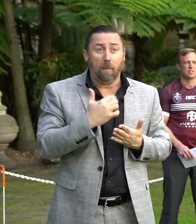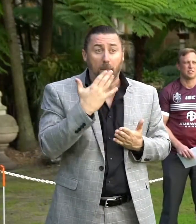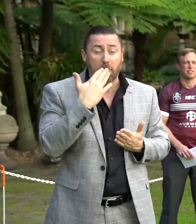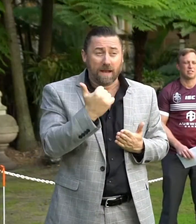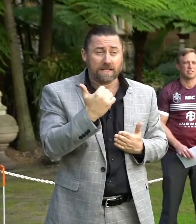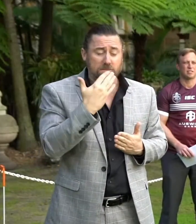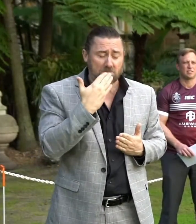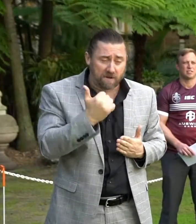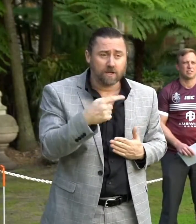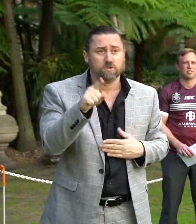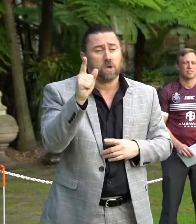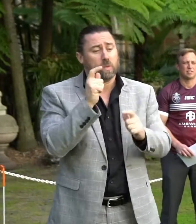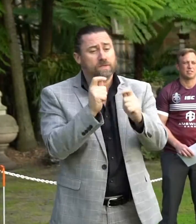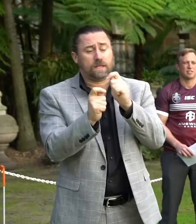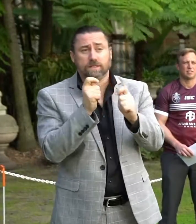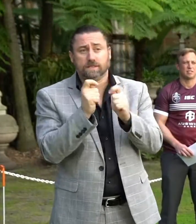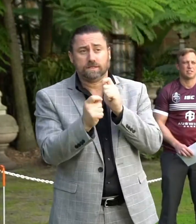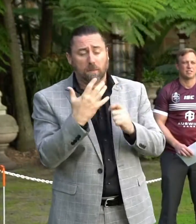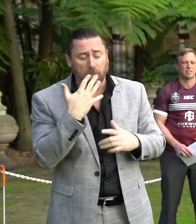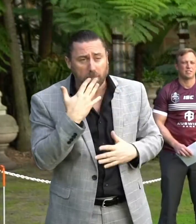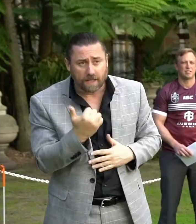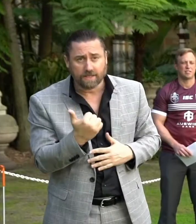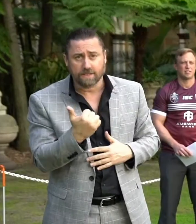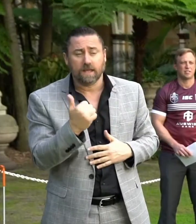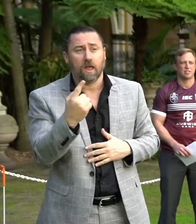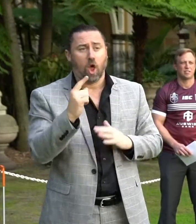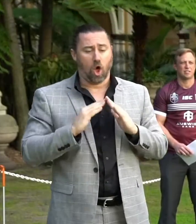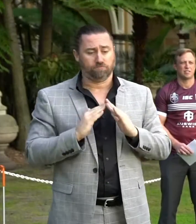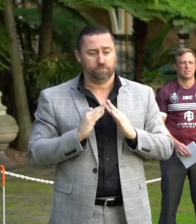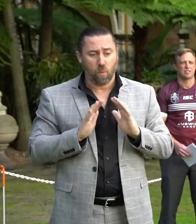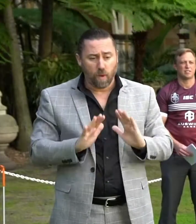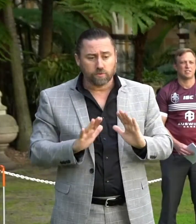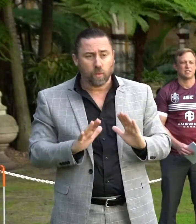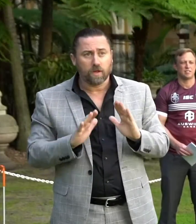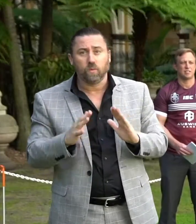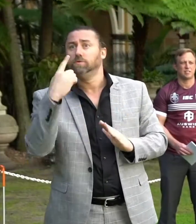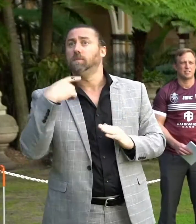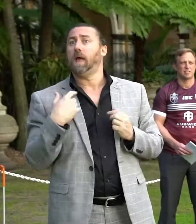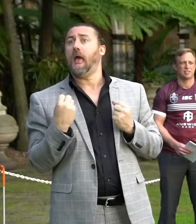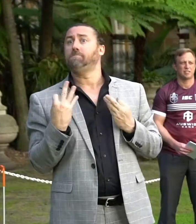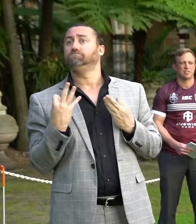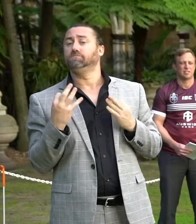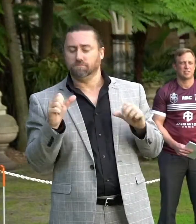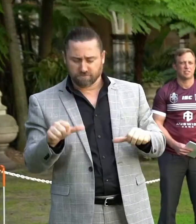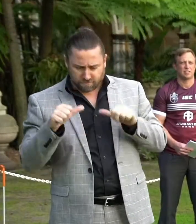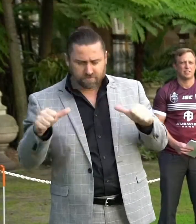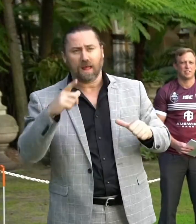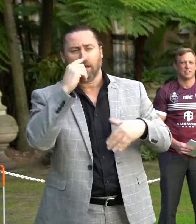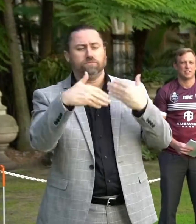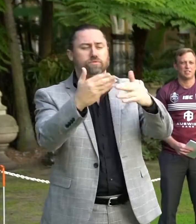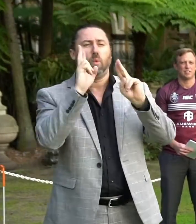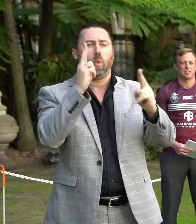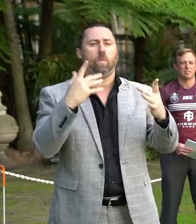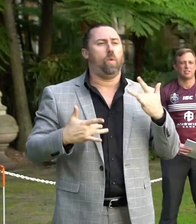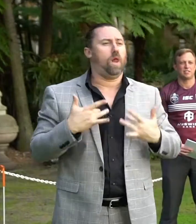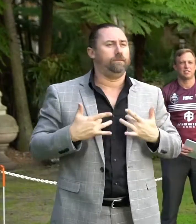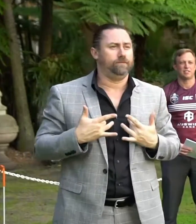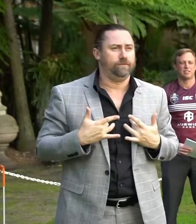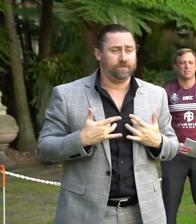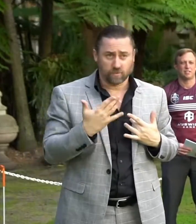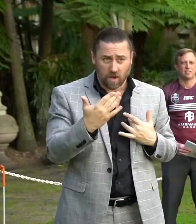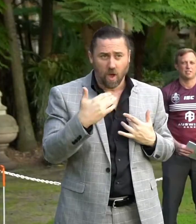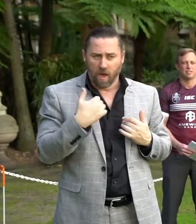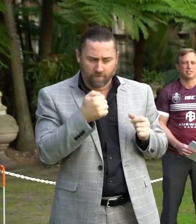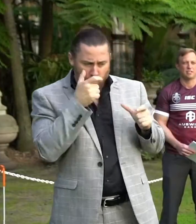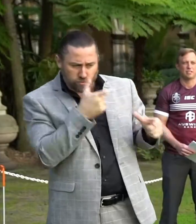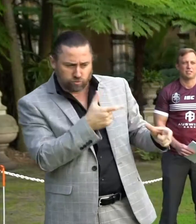come forward and get tested and isolate until you get a negative result. And we'll just follow, of course, very closely